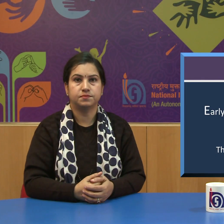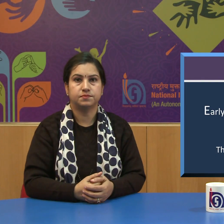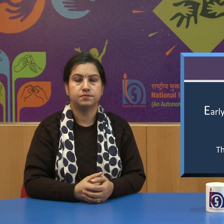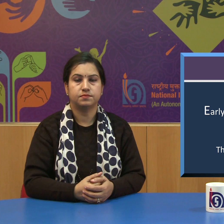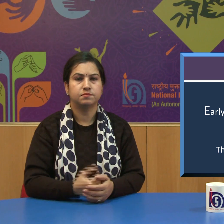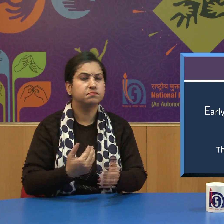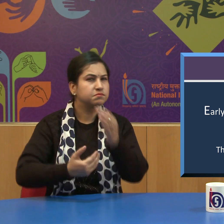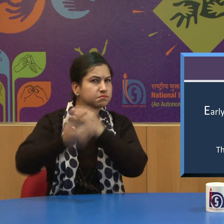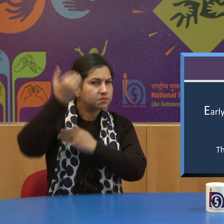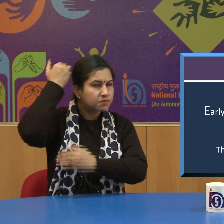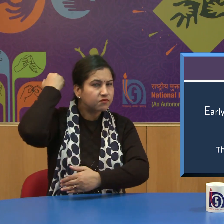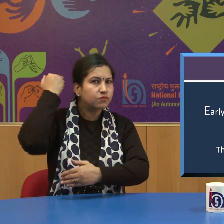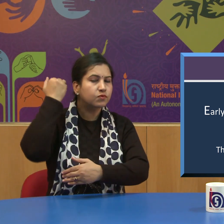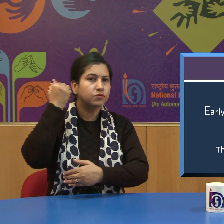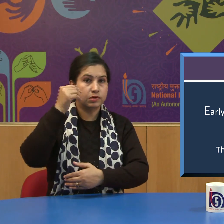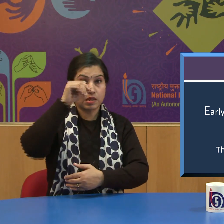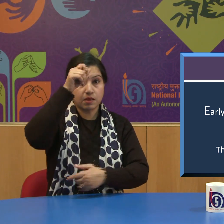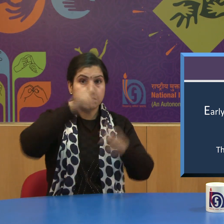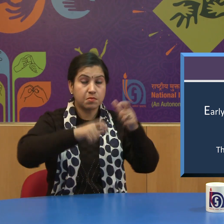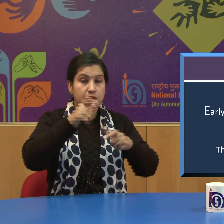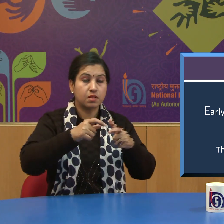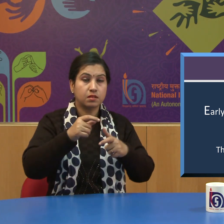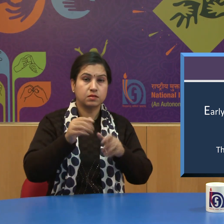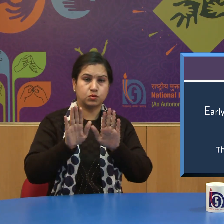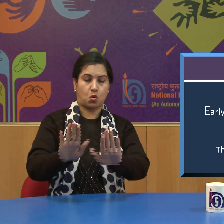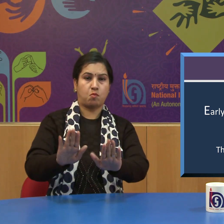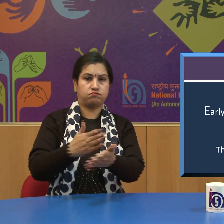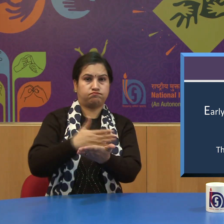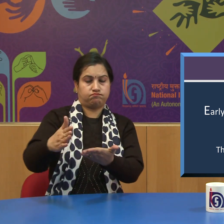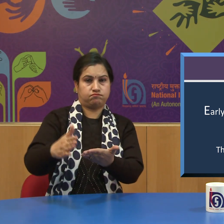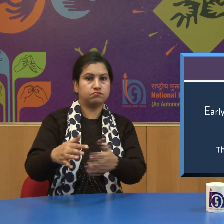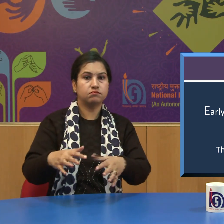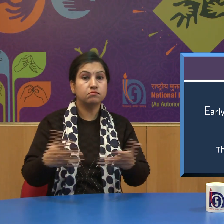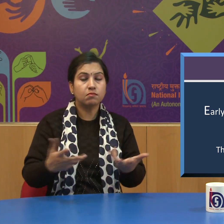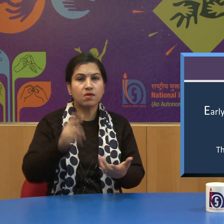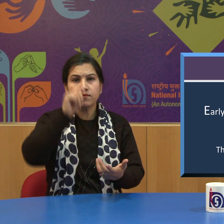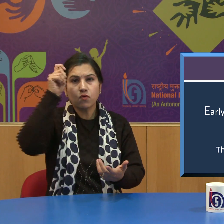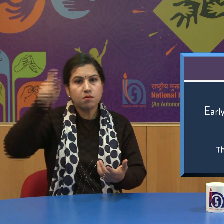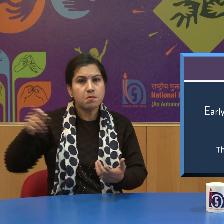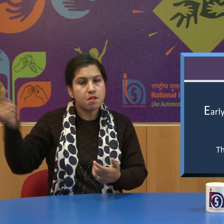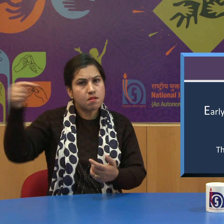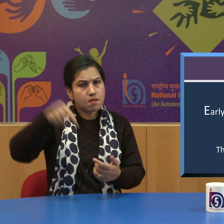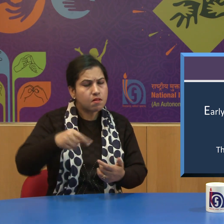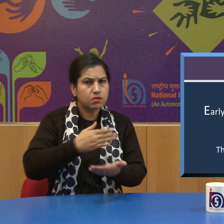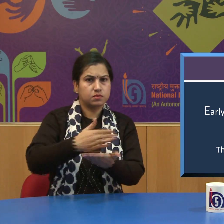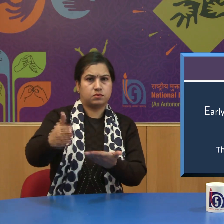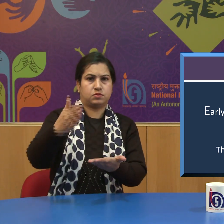Early resistance movements against the British rule from the time